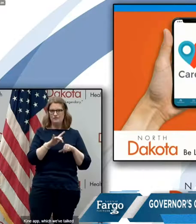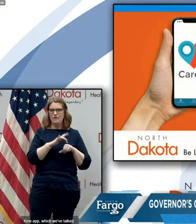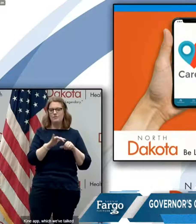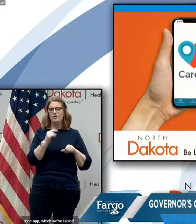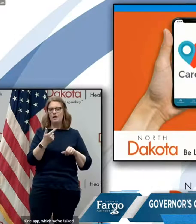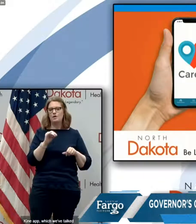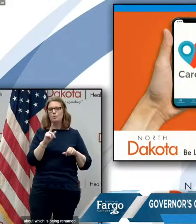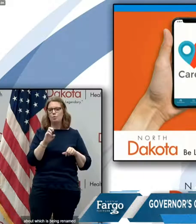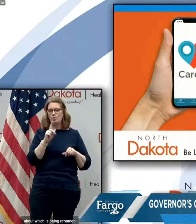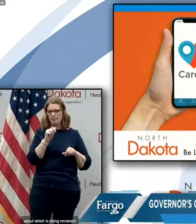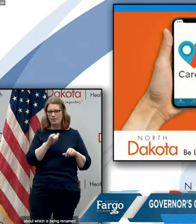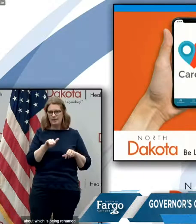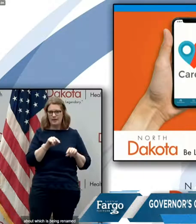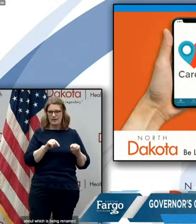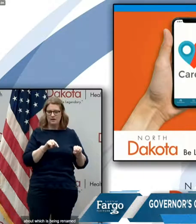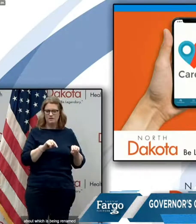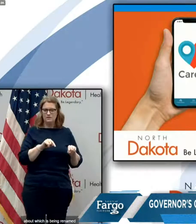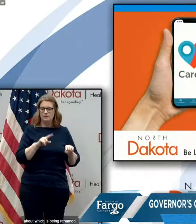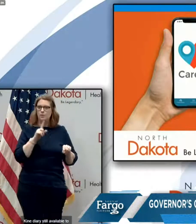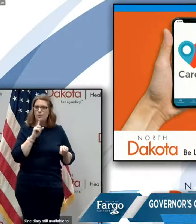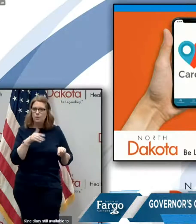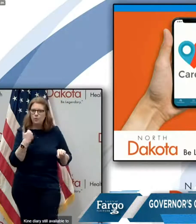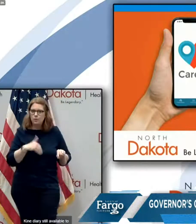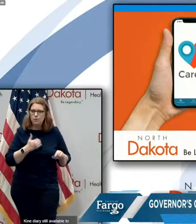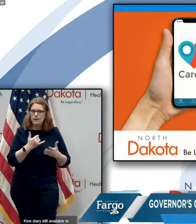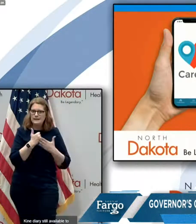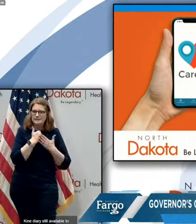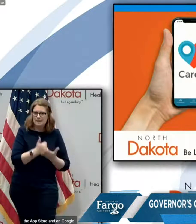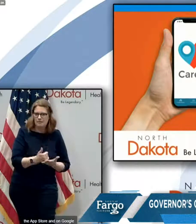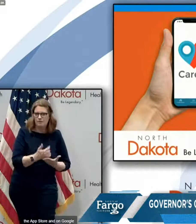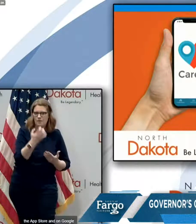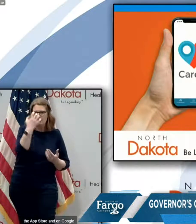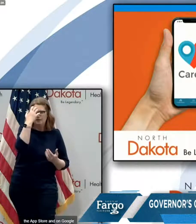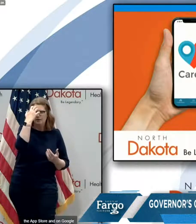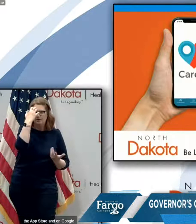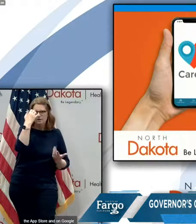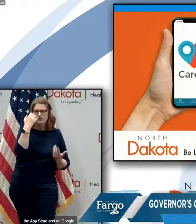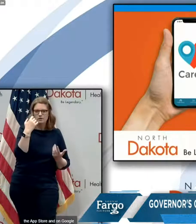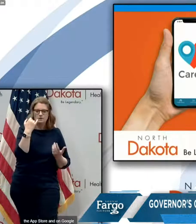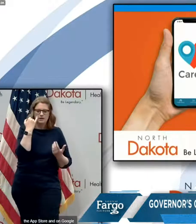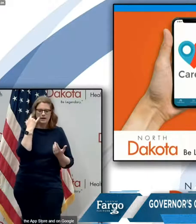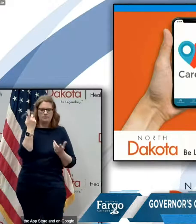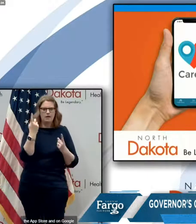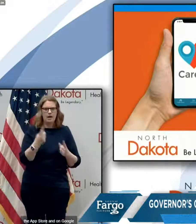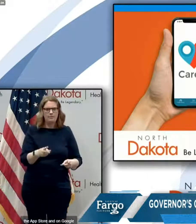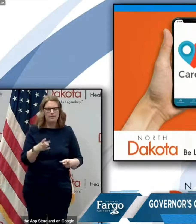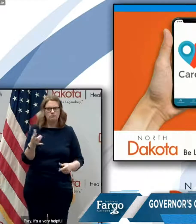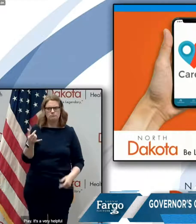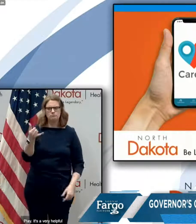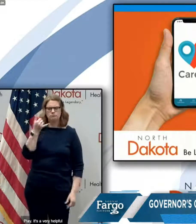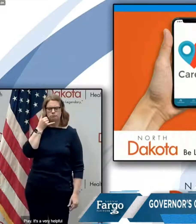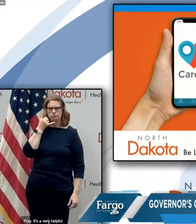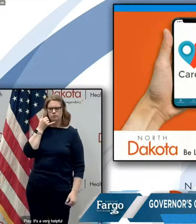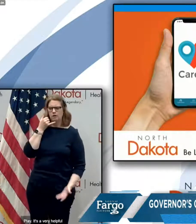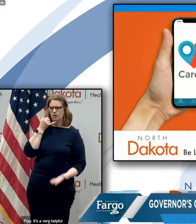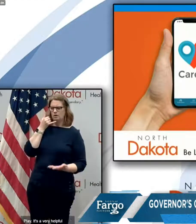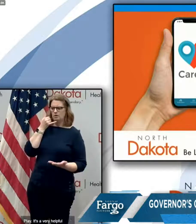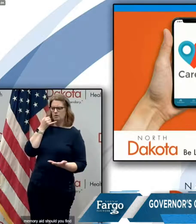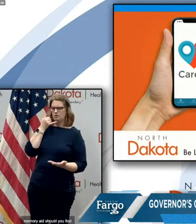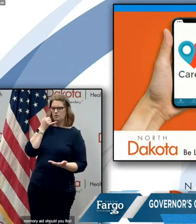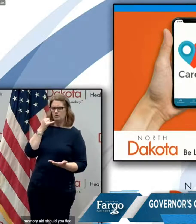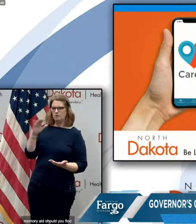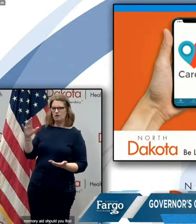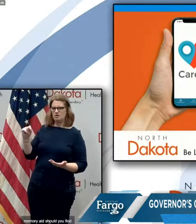Play, and is a very helpful memory aid should you find yourself in a conversation with a contact tracer. And of course,